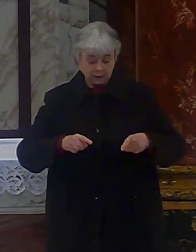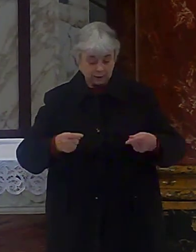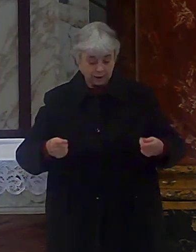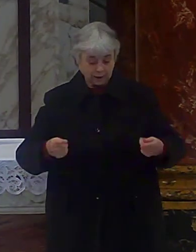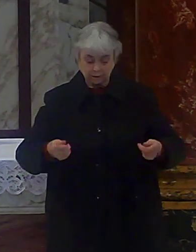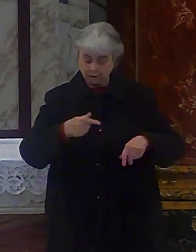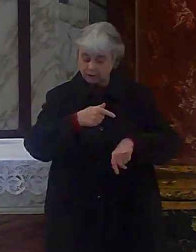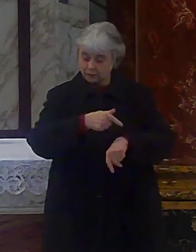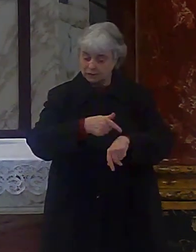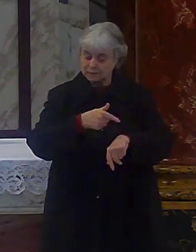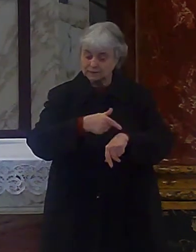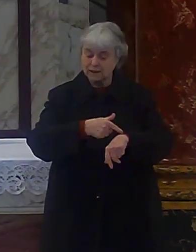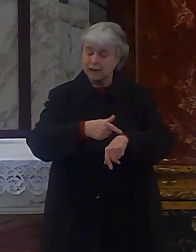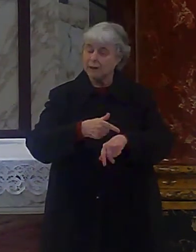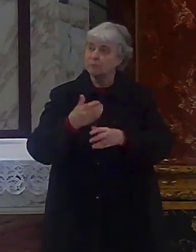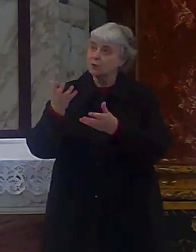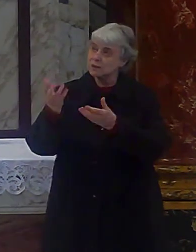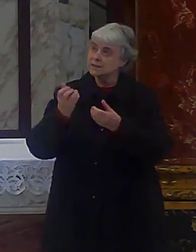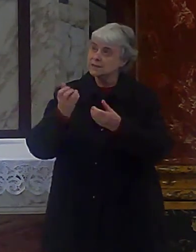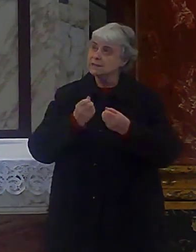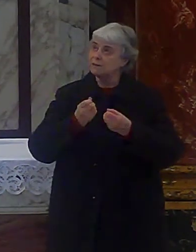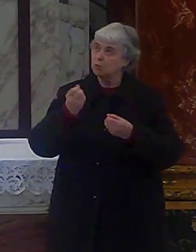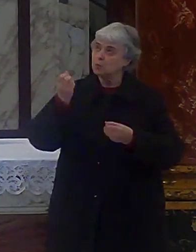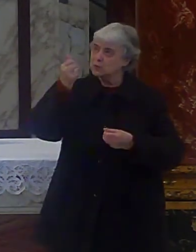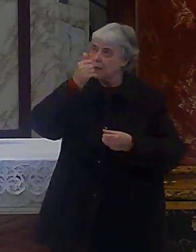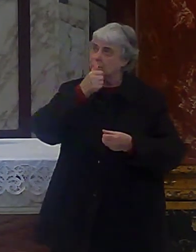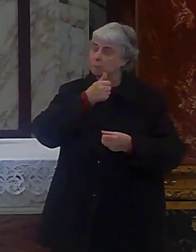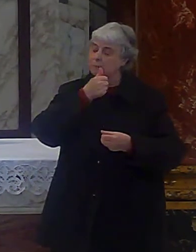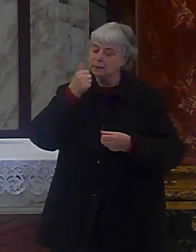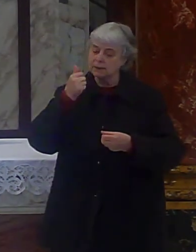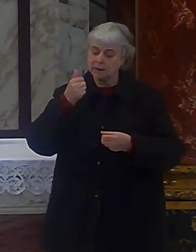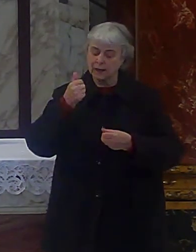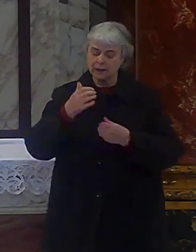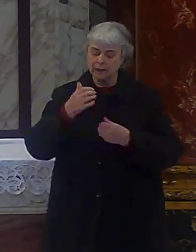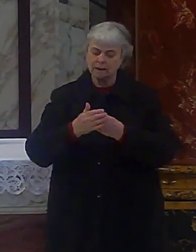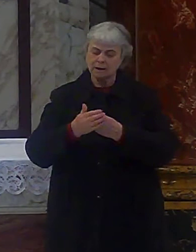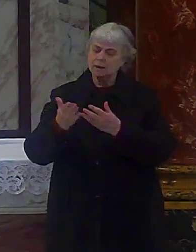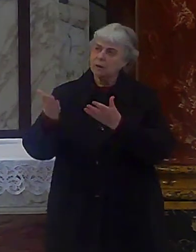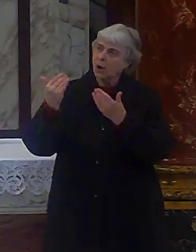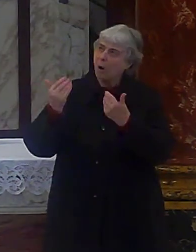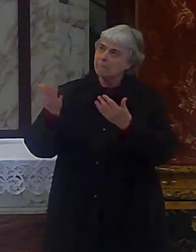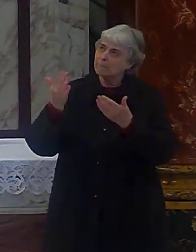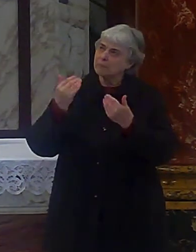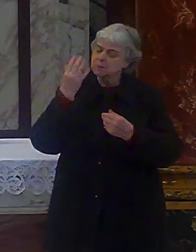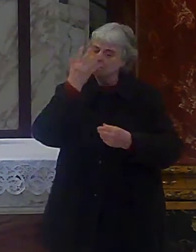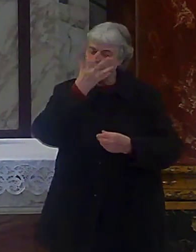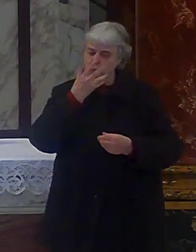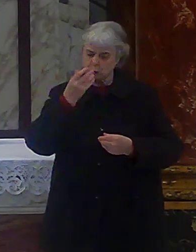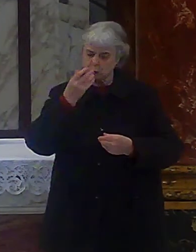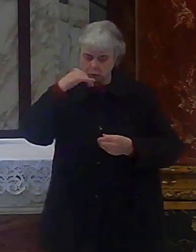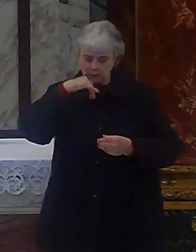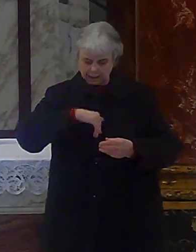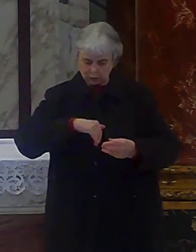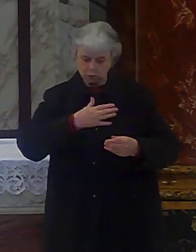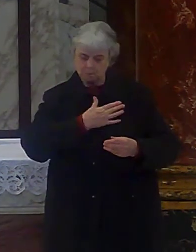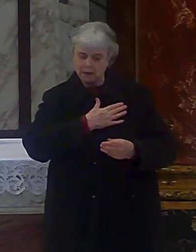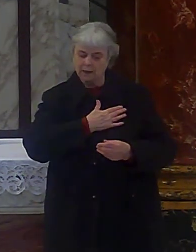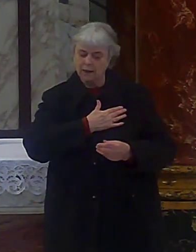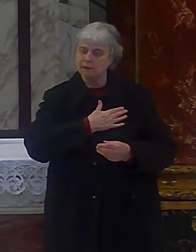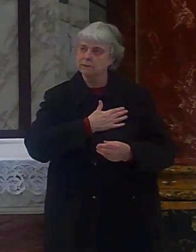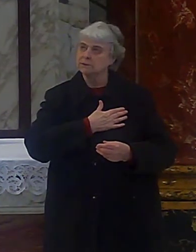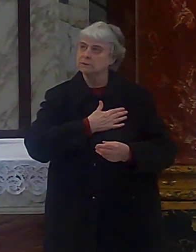cannot at this moment receive you sacramentally come at least spiritually into my heart